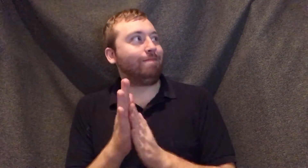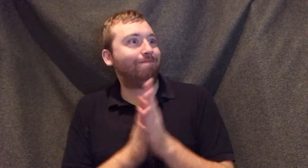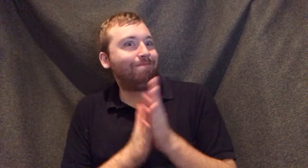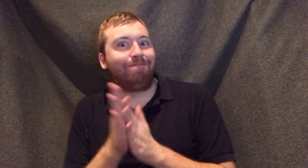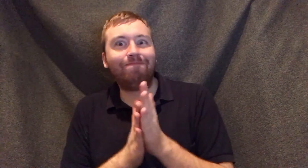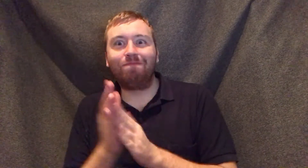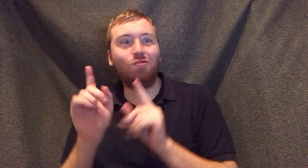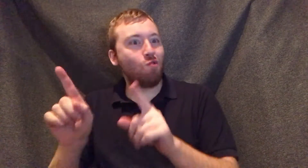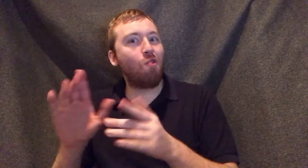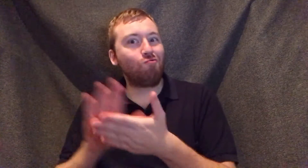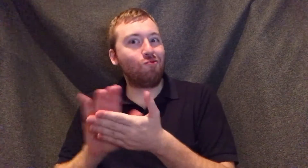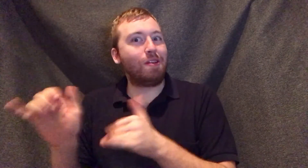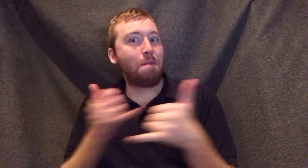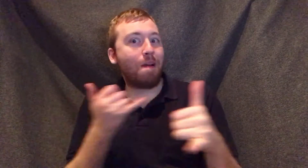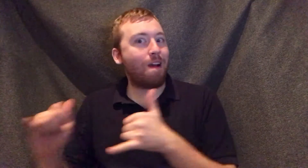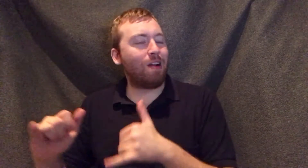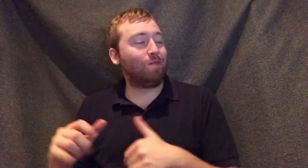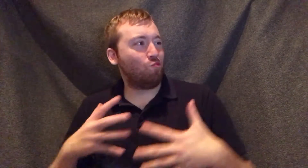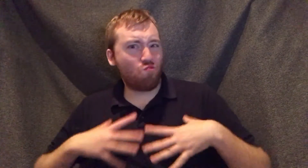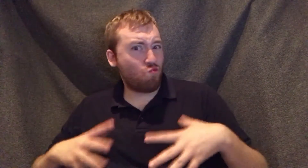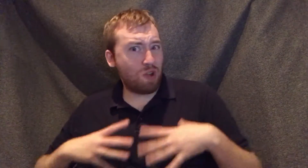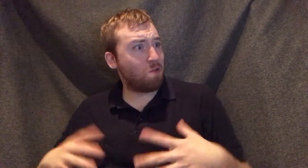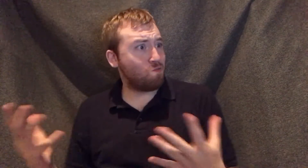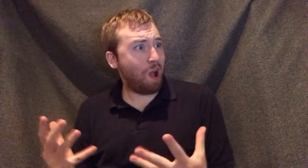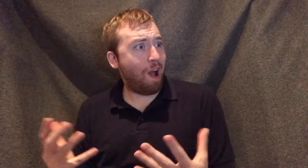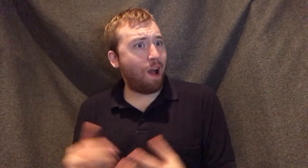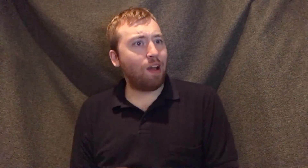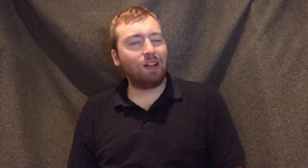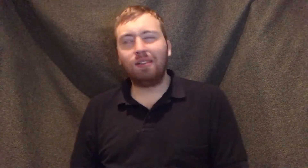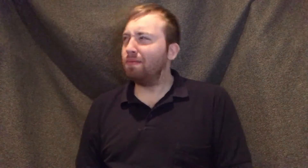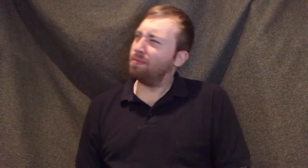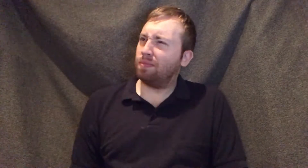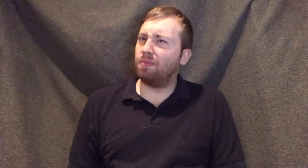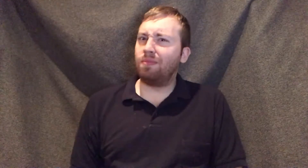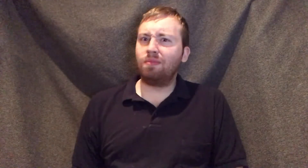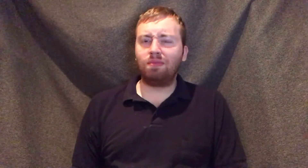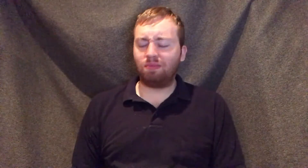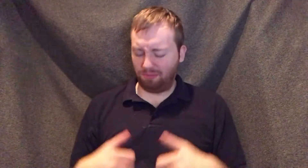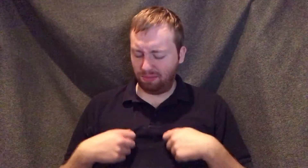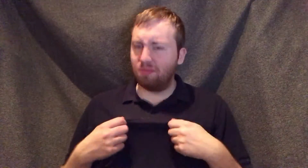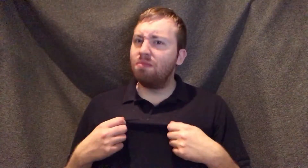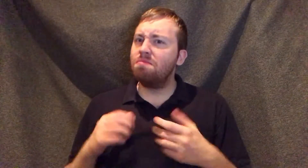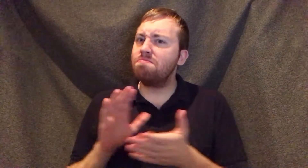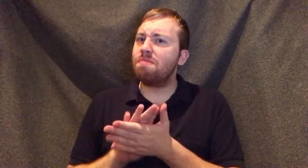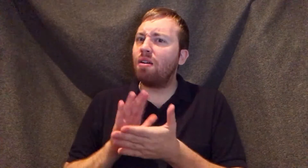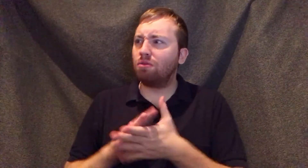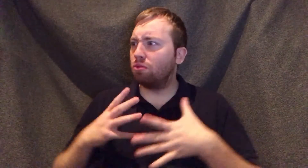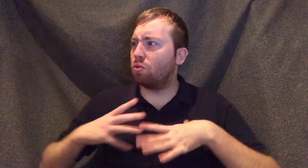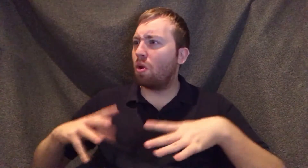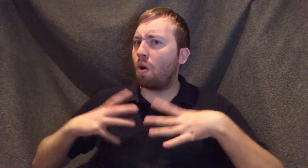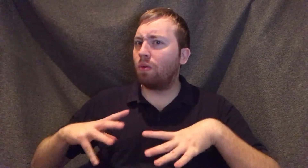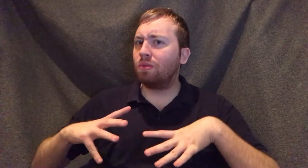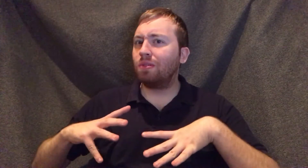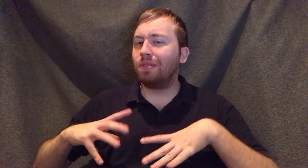my school uniform. Lisa can get confused in conversation. She tends to think literally and needs time to process what has been said.